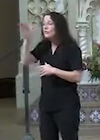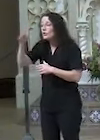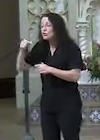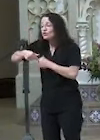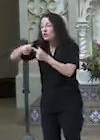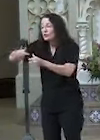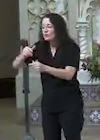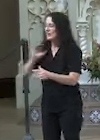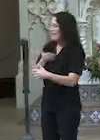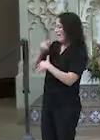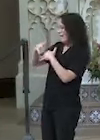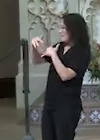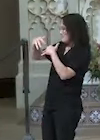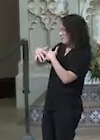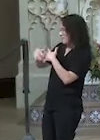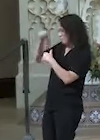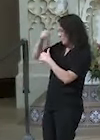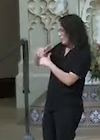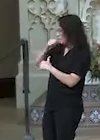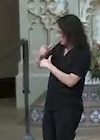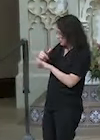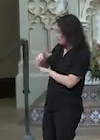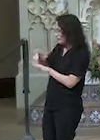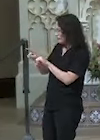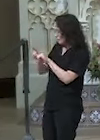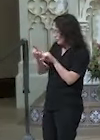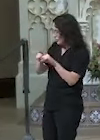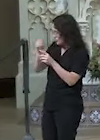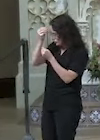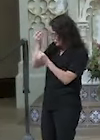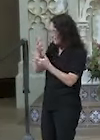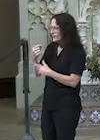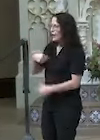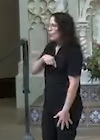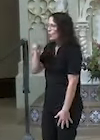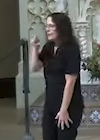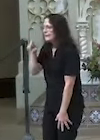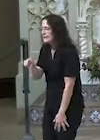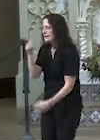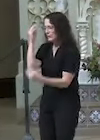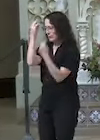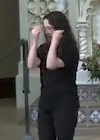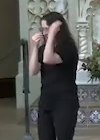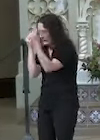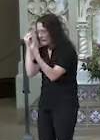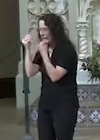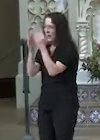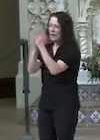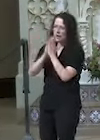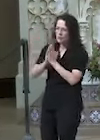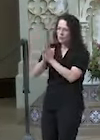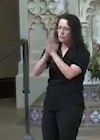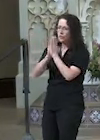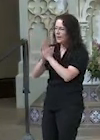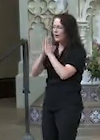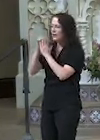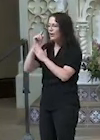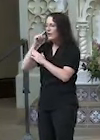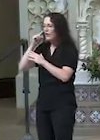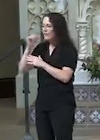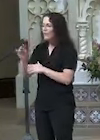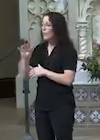Native American brothers and sisters point out to us, that we should be thinking and praying about those